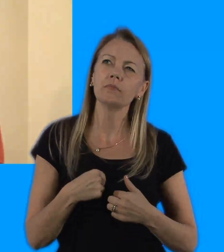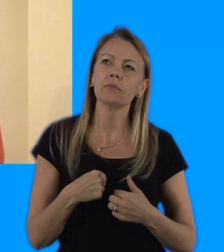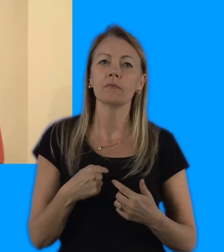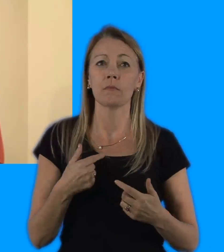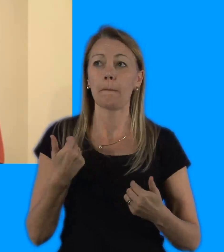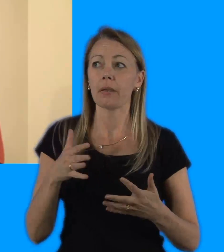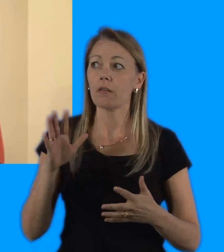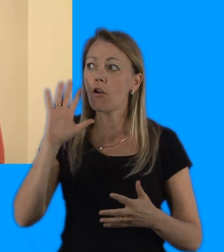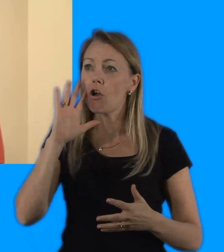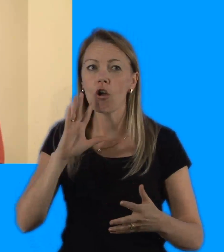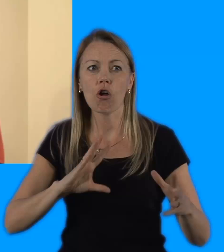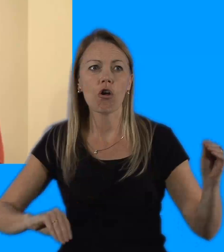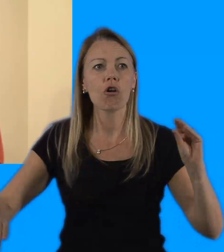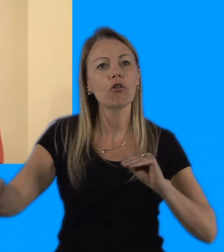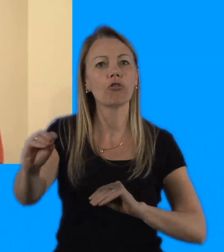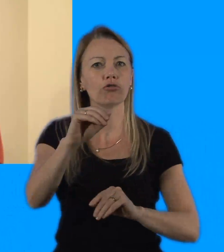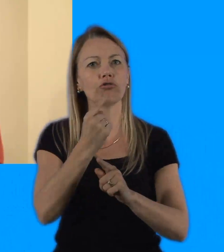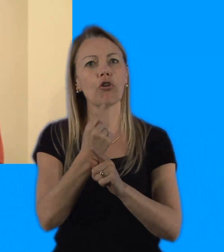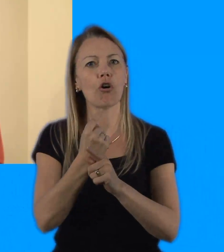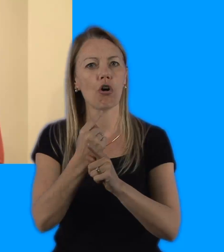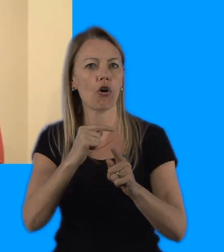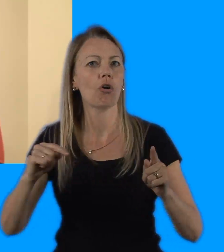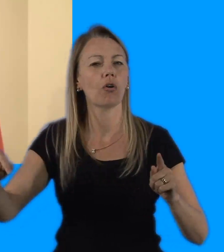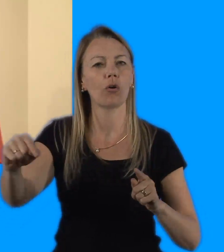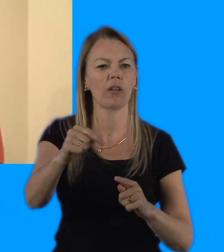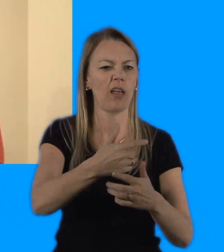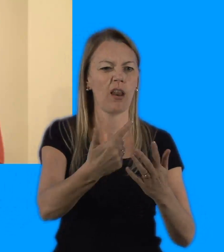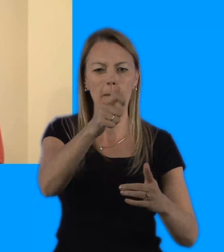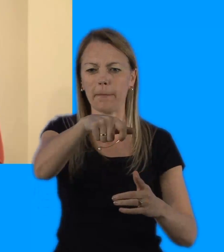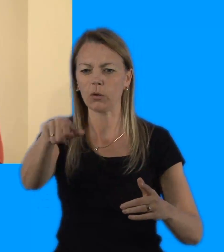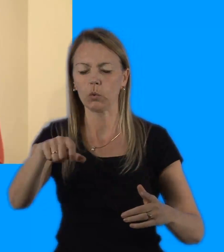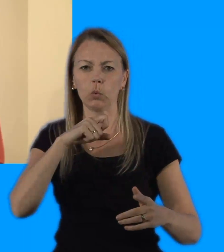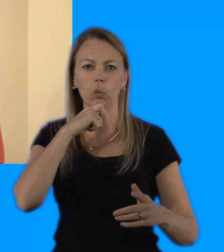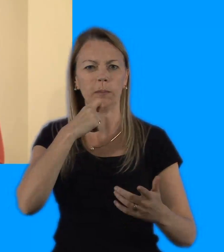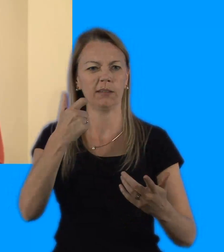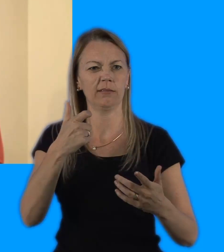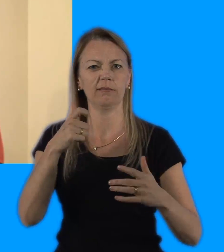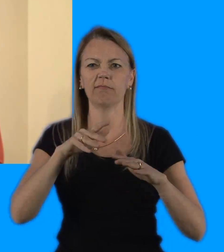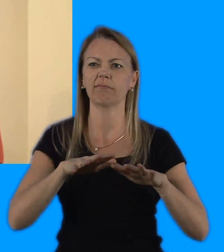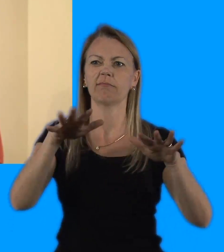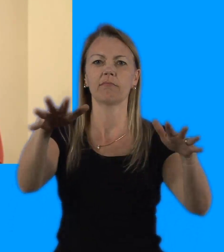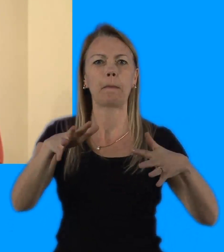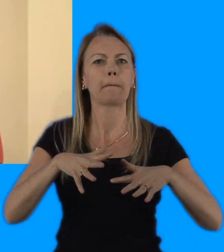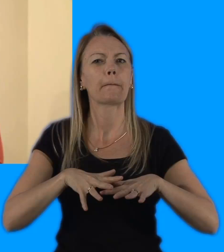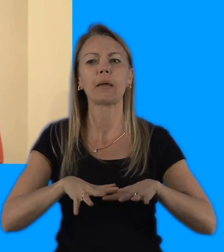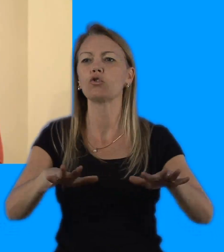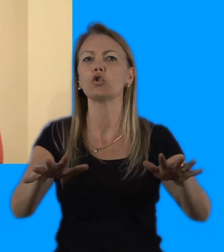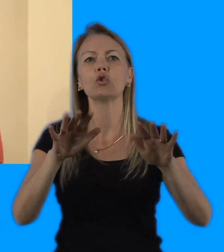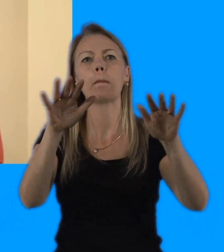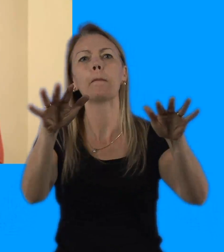I think from what I hear from people who are, let's say, kind of out of the